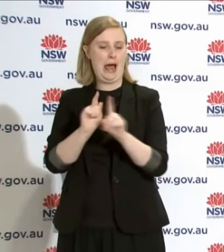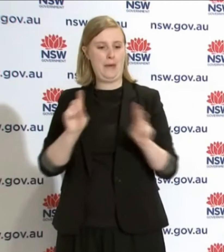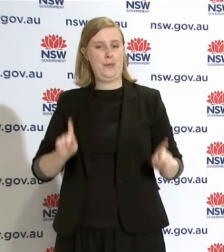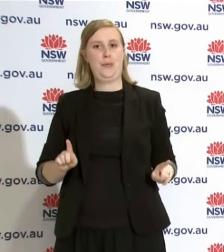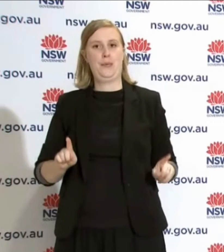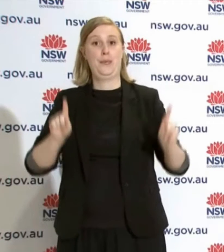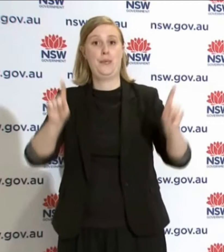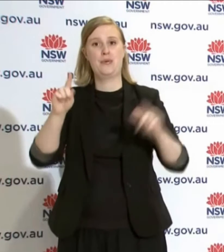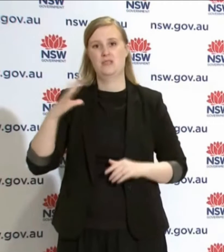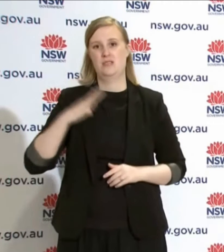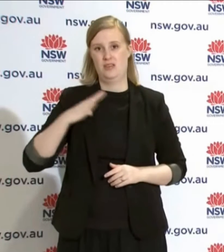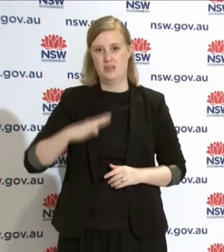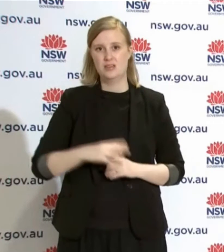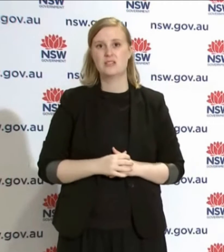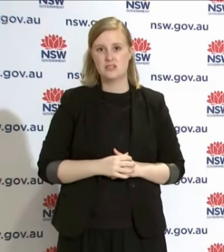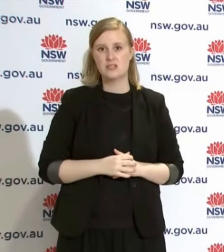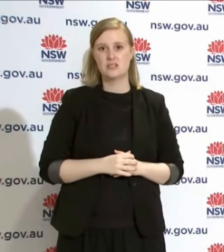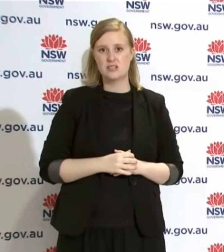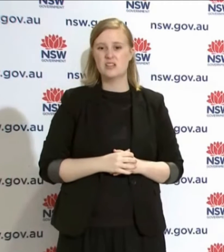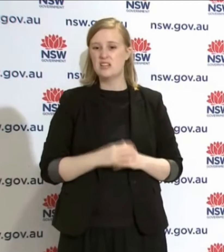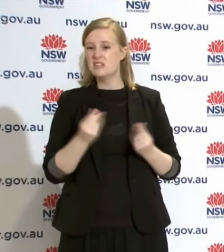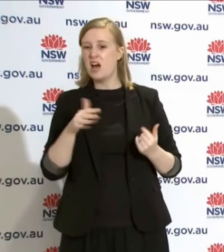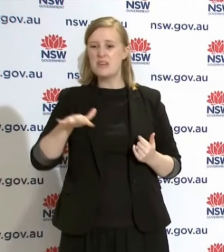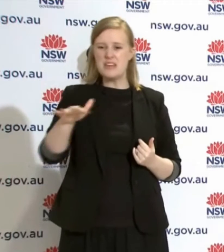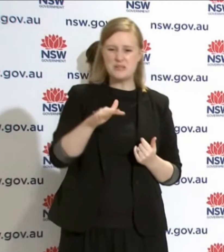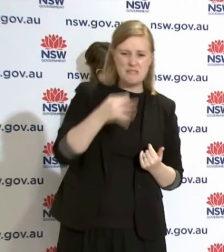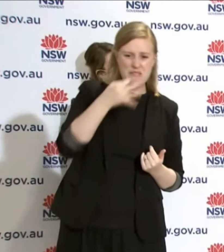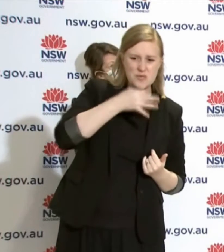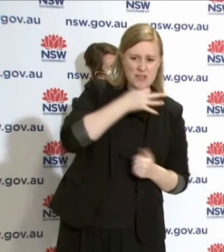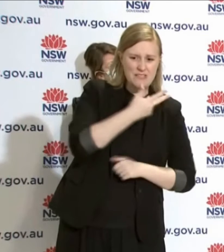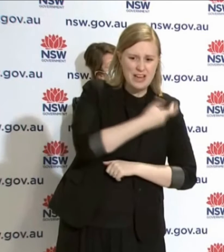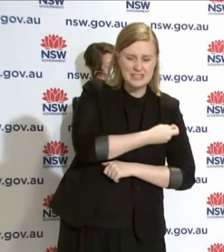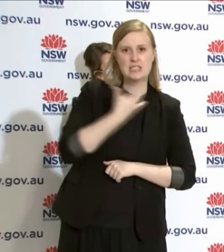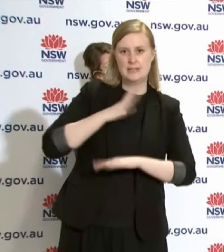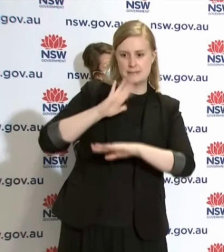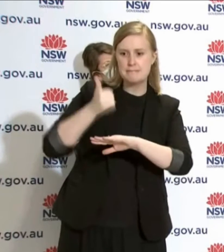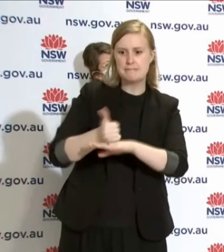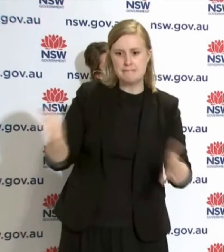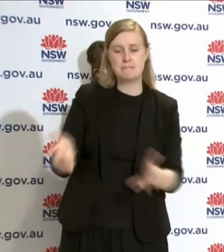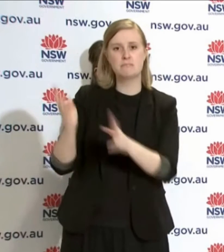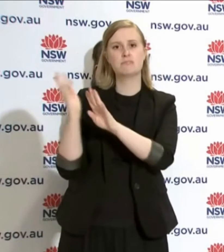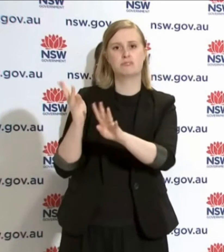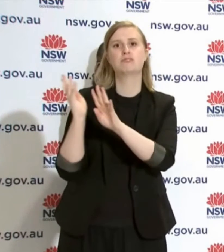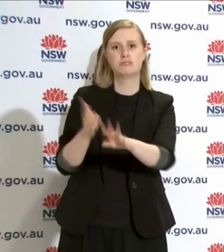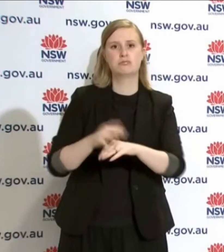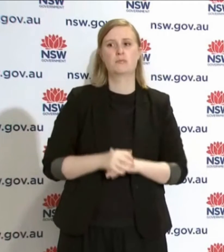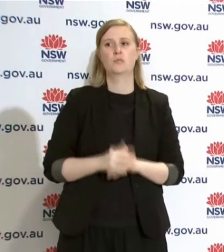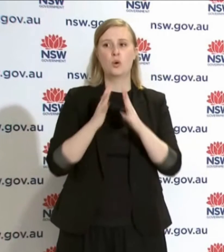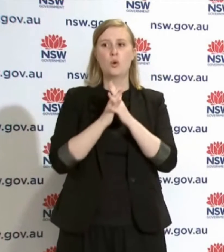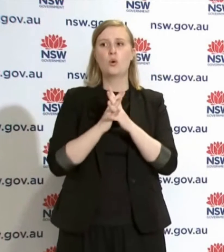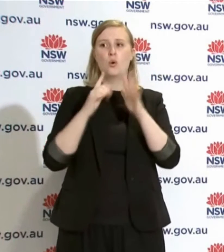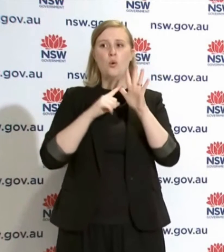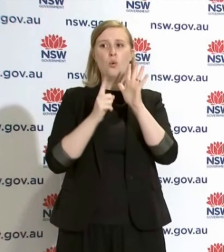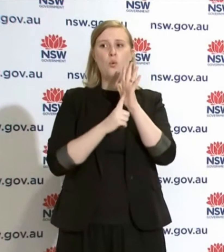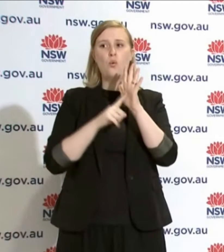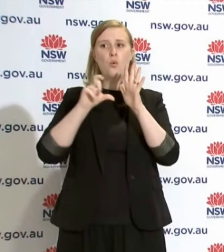rural New South Wales that are falling behind. But today I want to call out areas like Walker, who have got now a